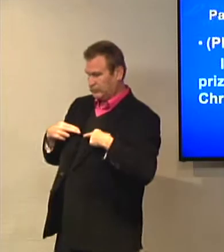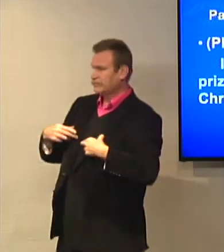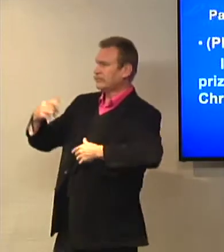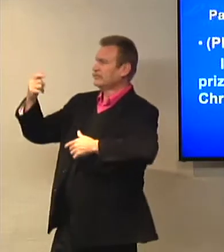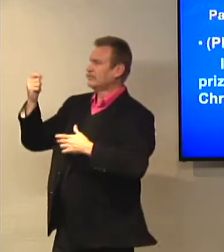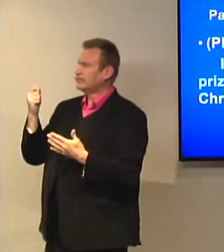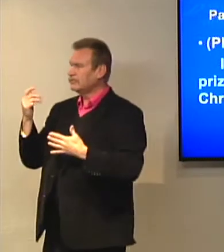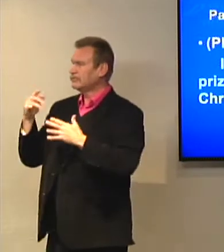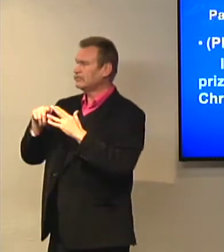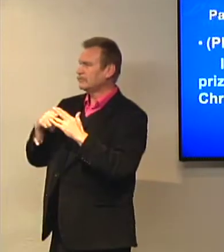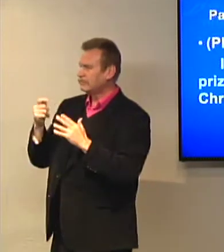then the time comes to retire.